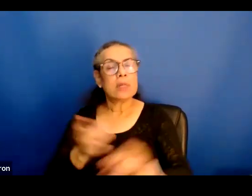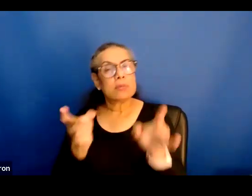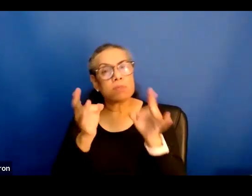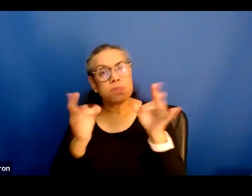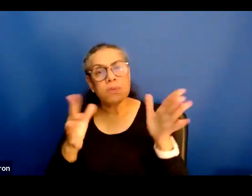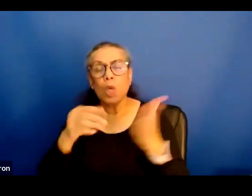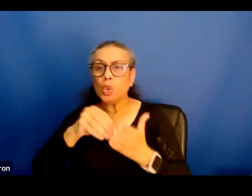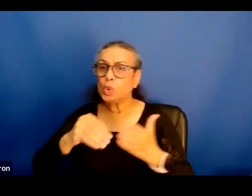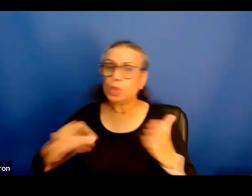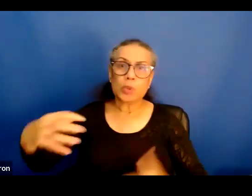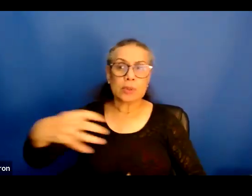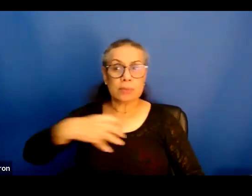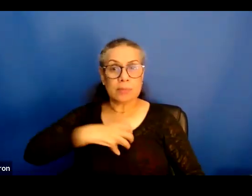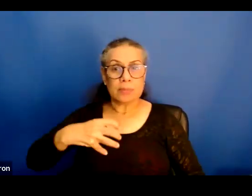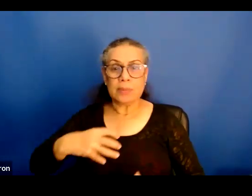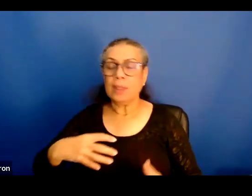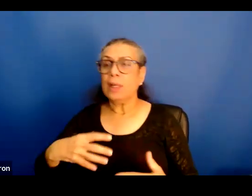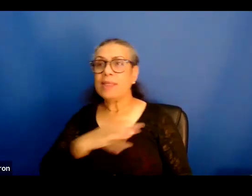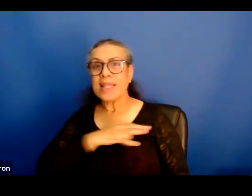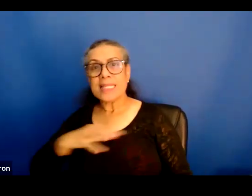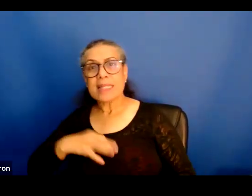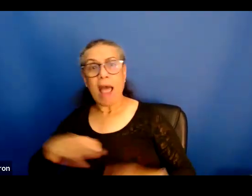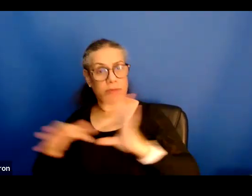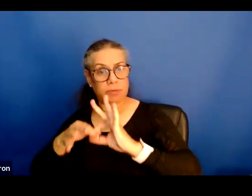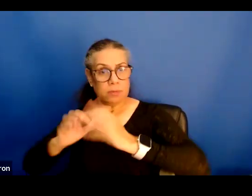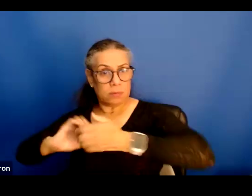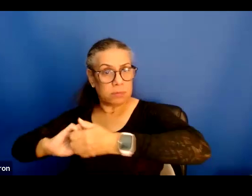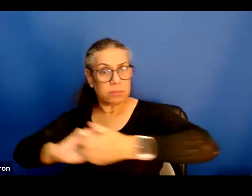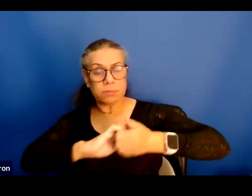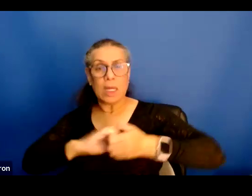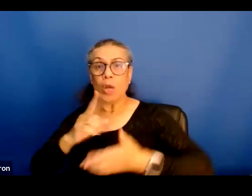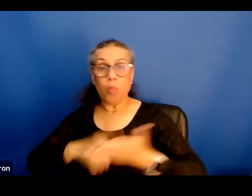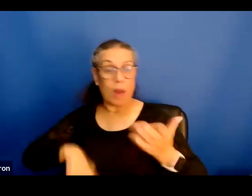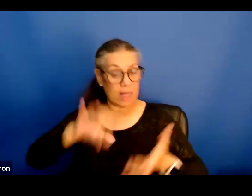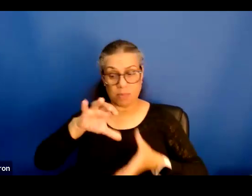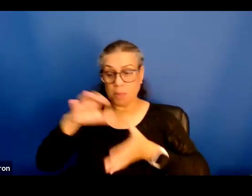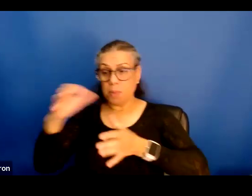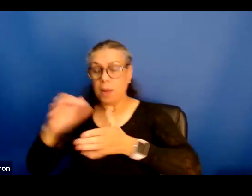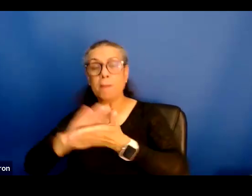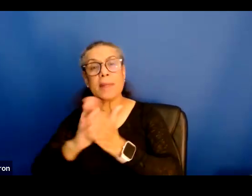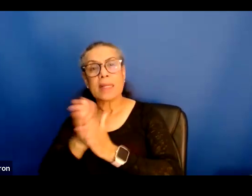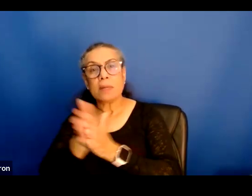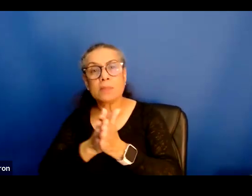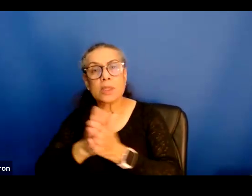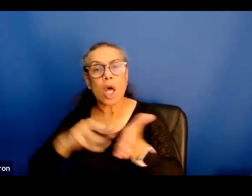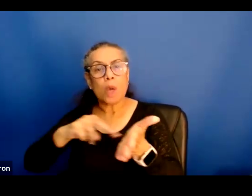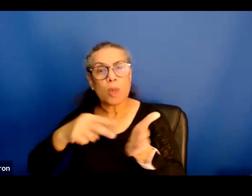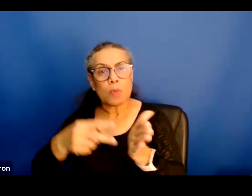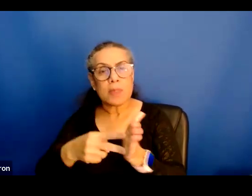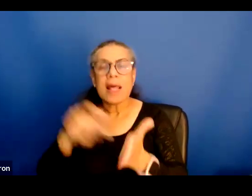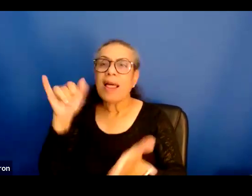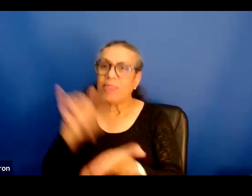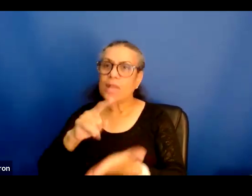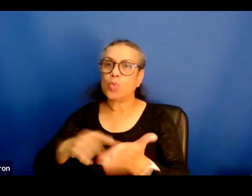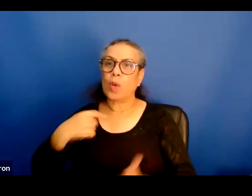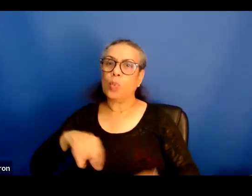students rose up, our staff stood united, and together we turned devastation into purpose, because at ACC, that's what we do. We find